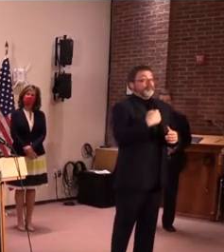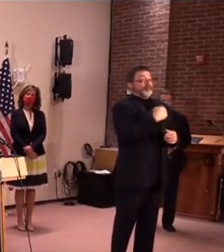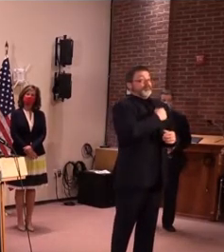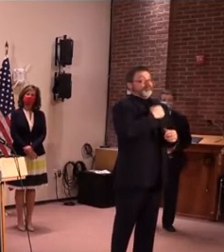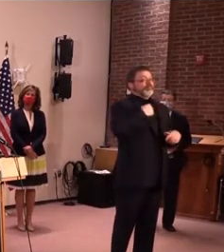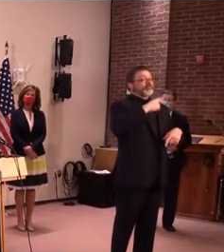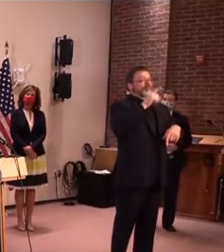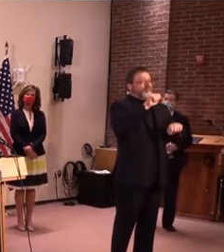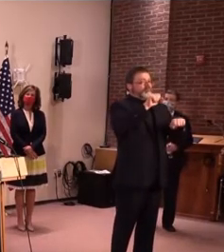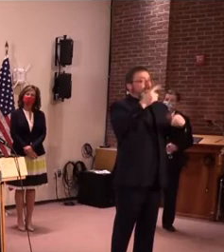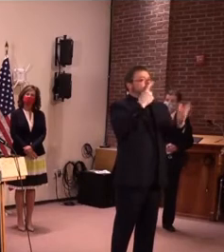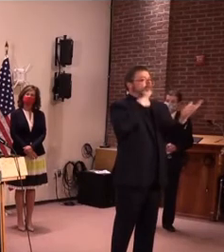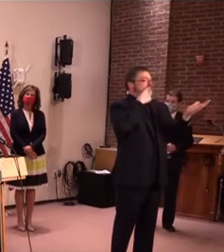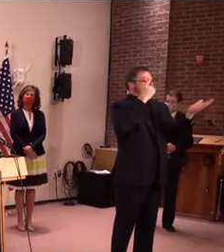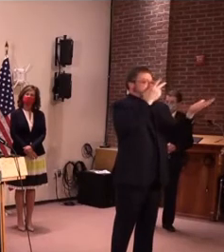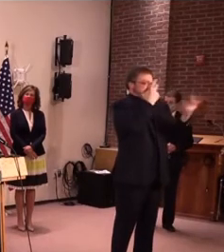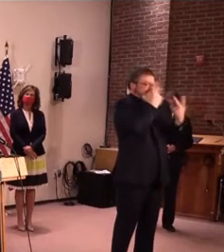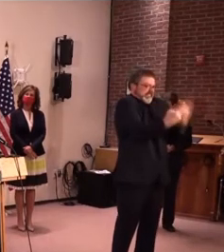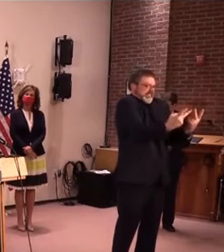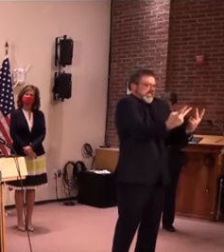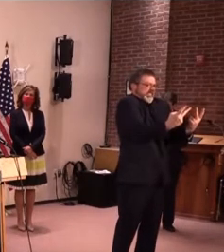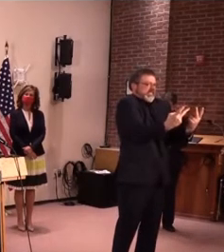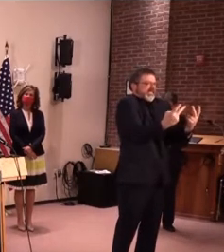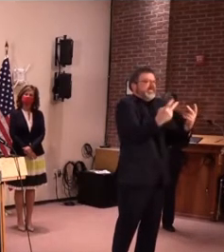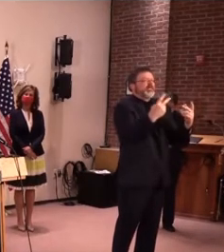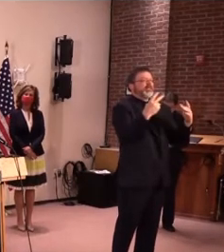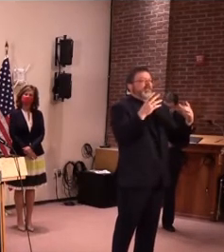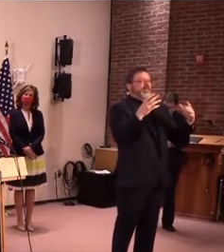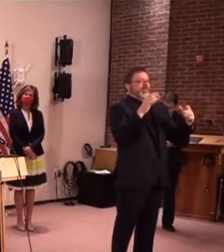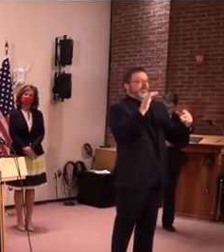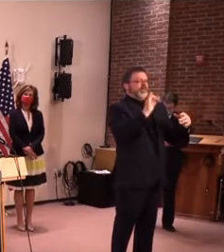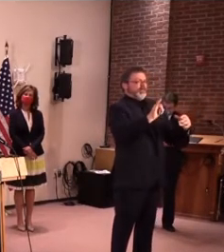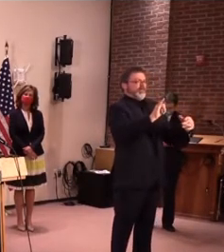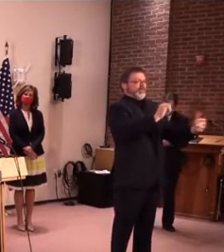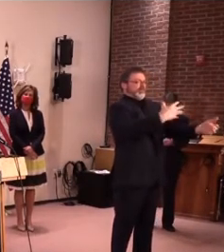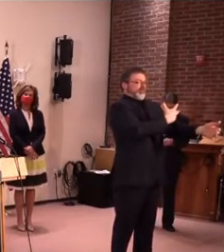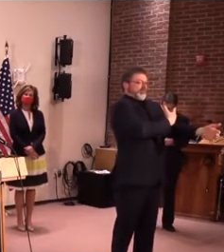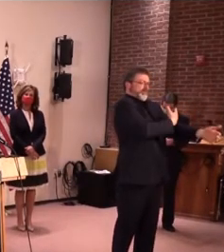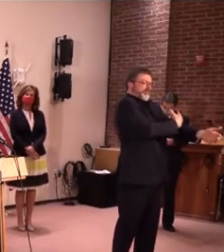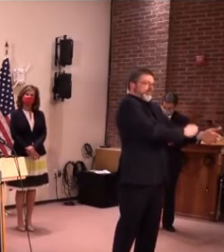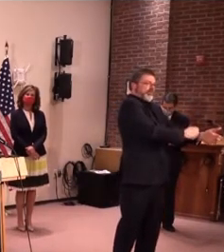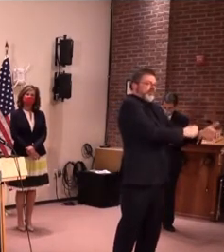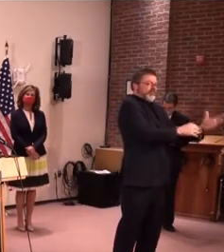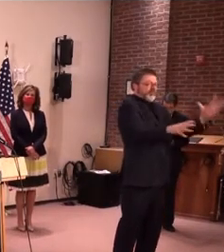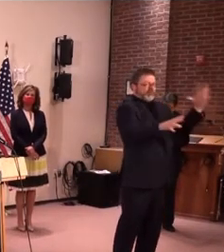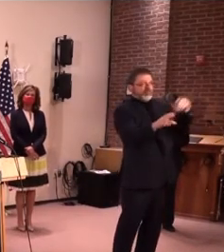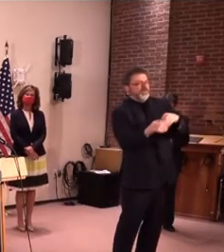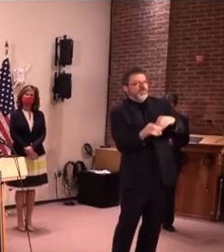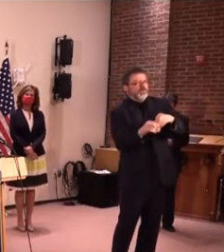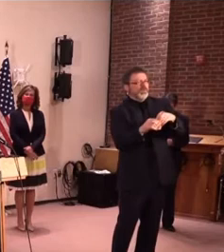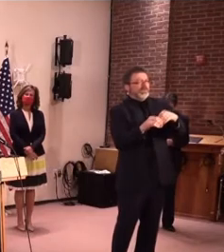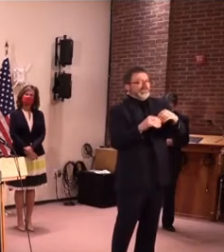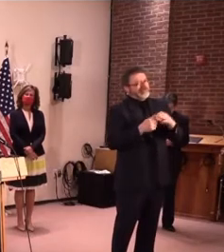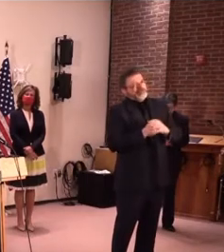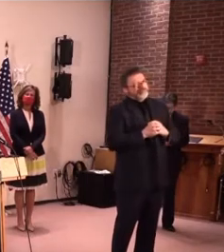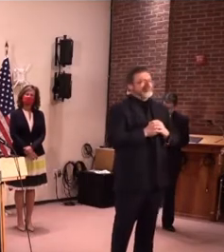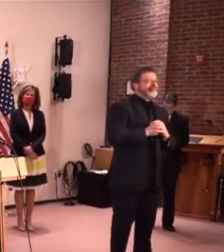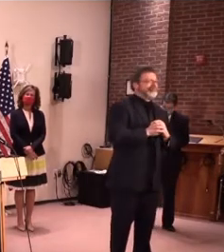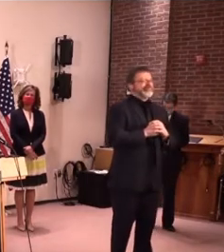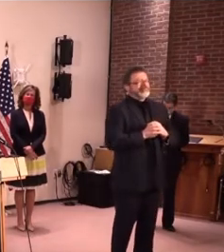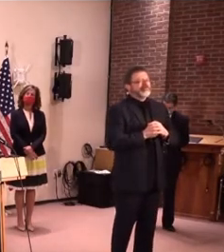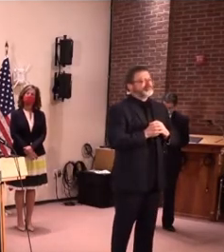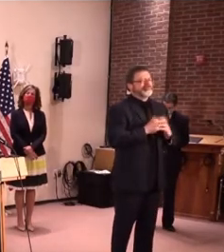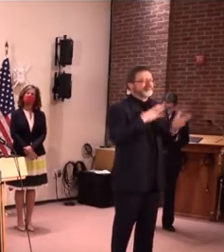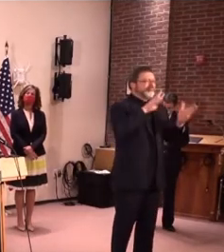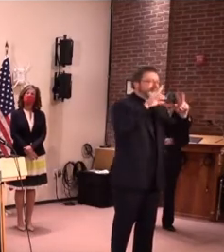ourselves, why were the serology tests originally included? Turns out that when tests are done at various locations around